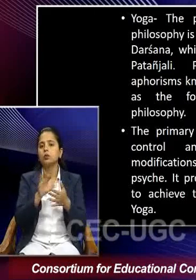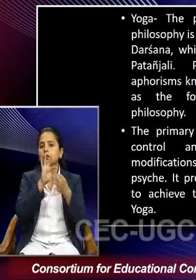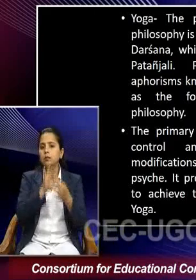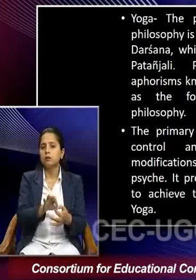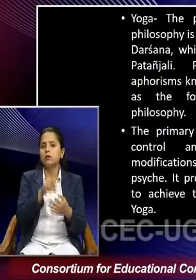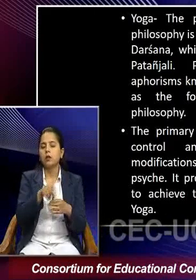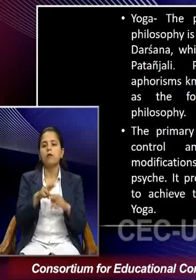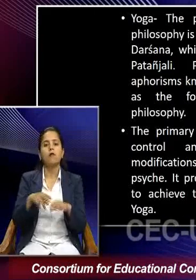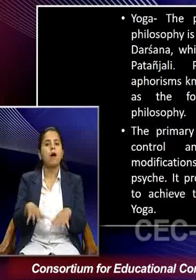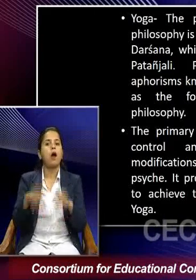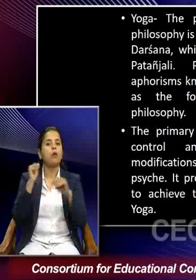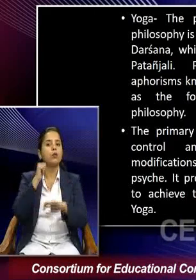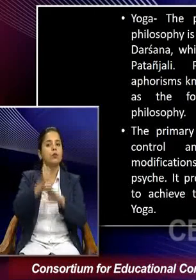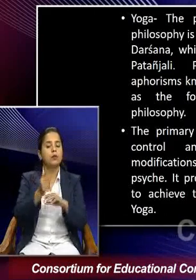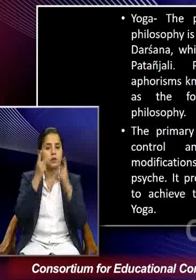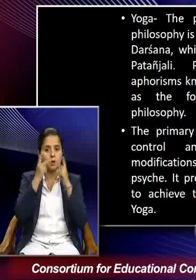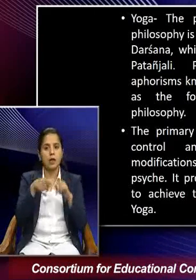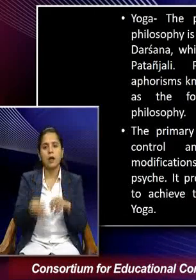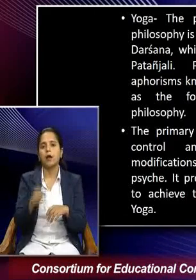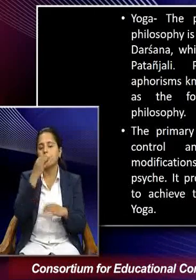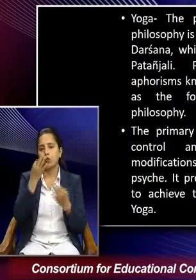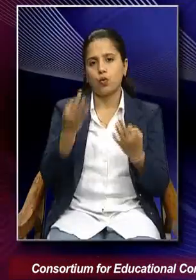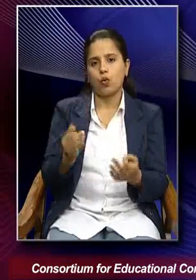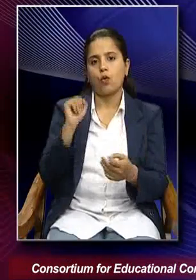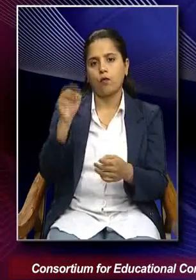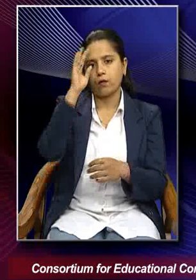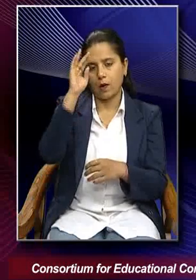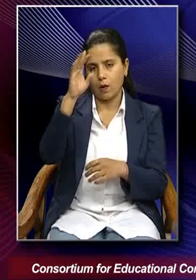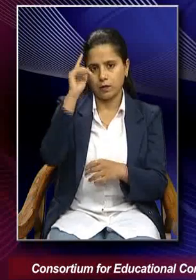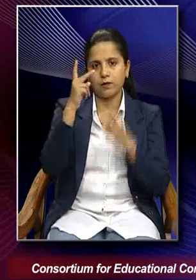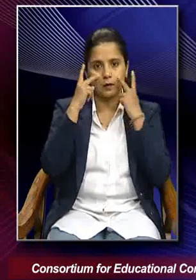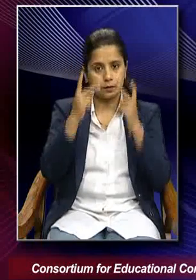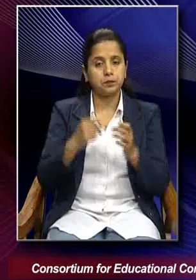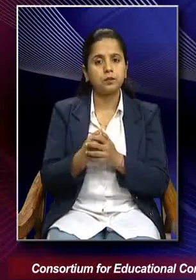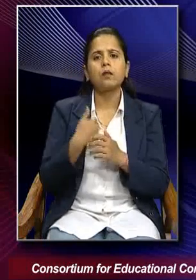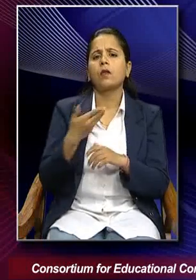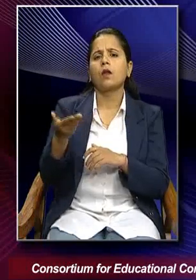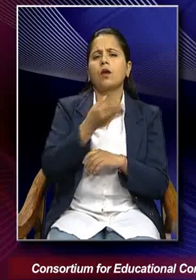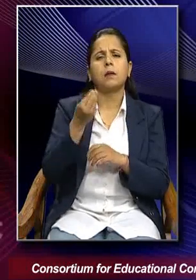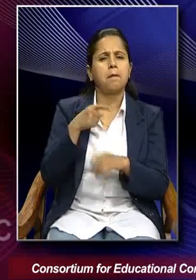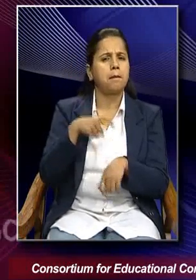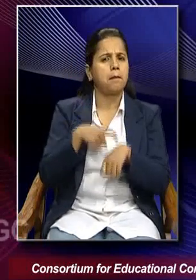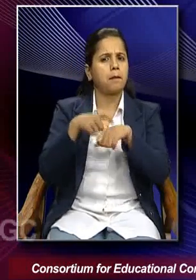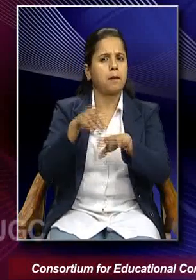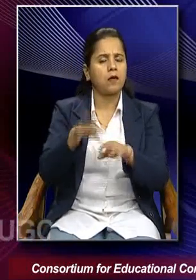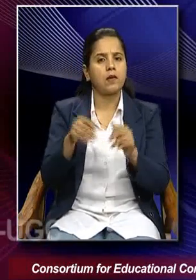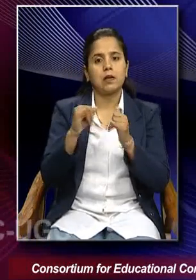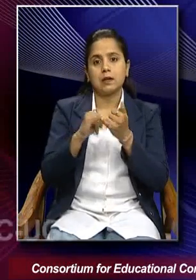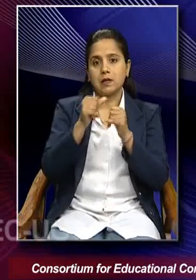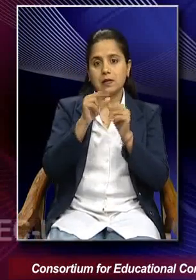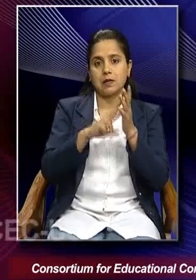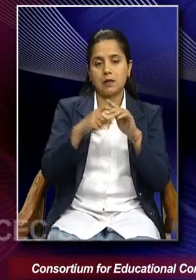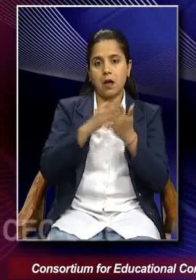the foundational text of Yoga philosophy. So we often take Sankhya and Yoga